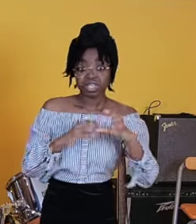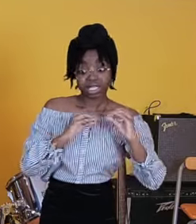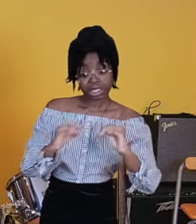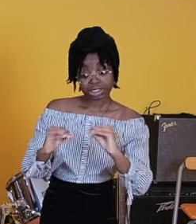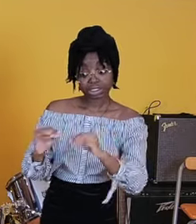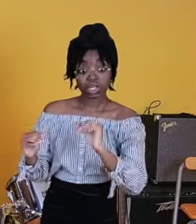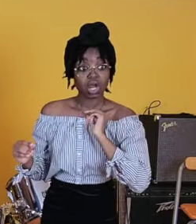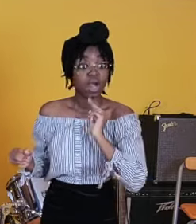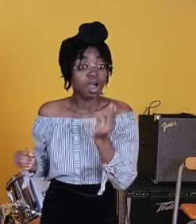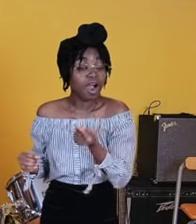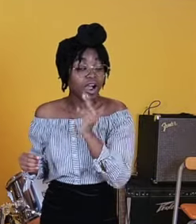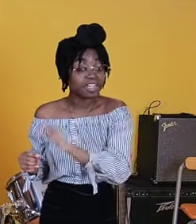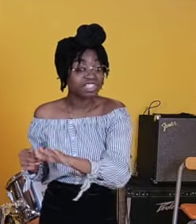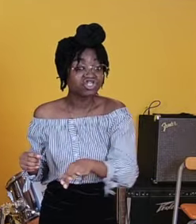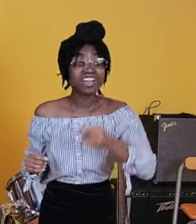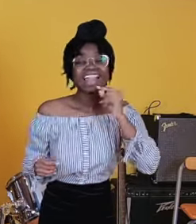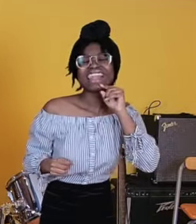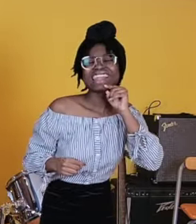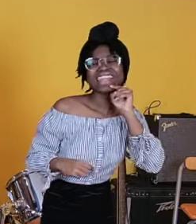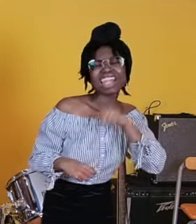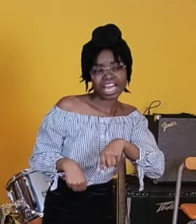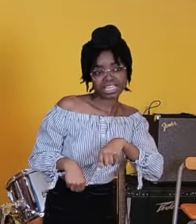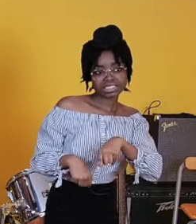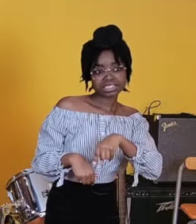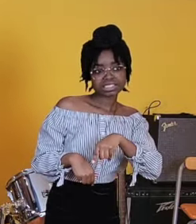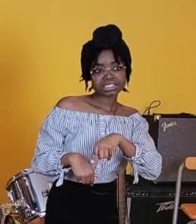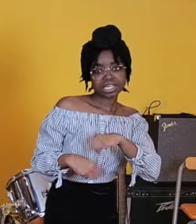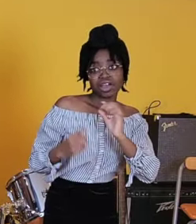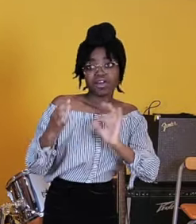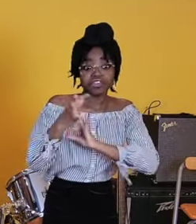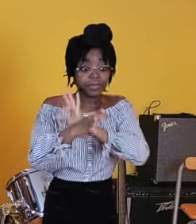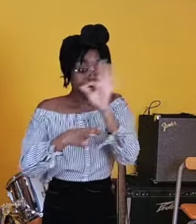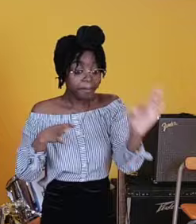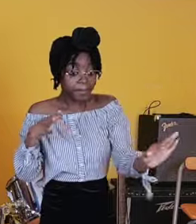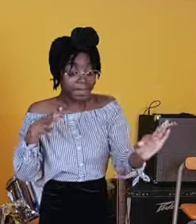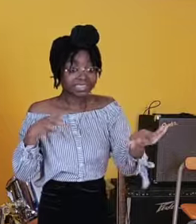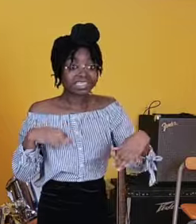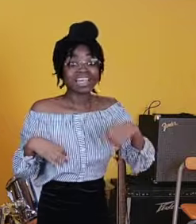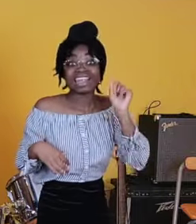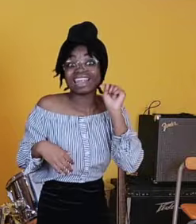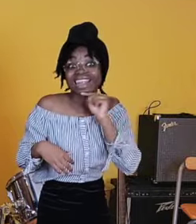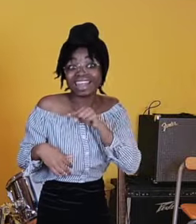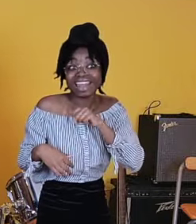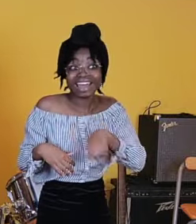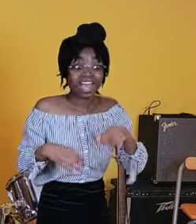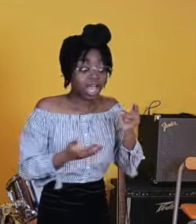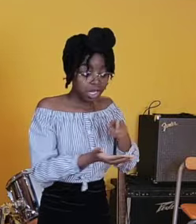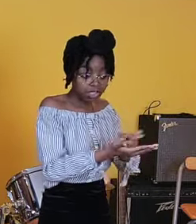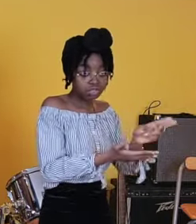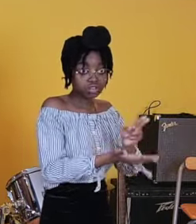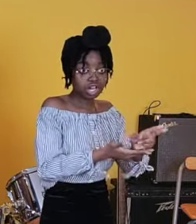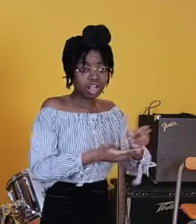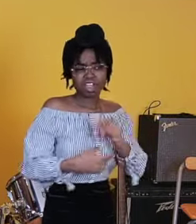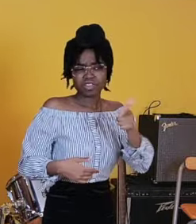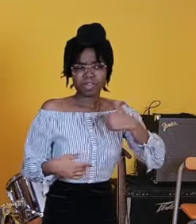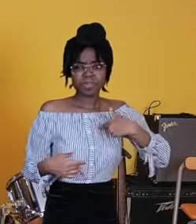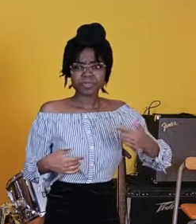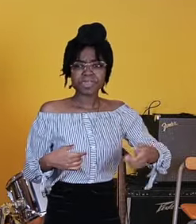they're teaching our children lies as truth. You see that? But you and I, as parents, as